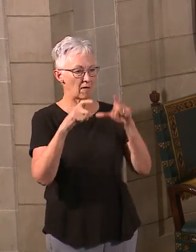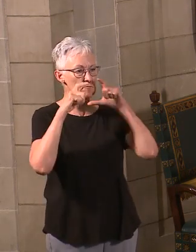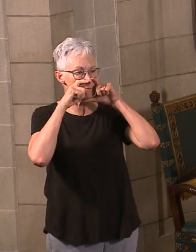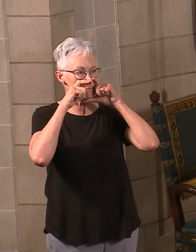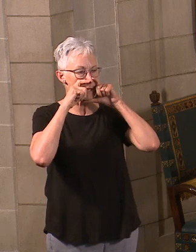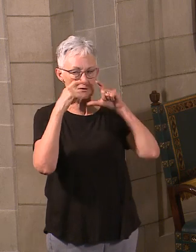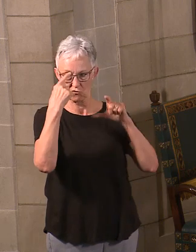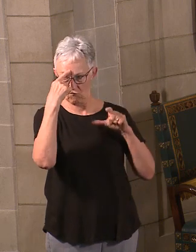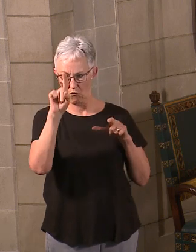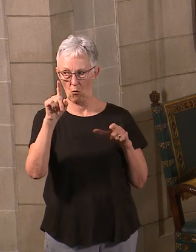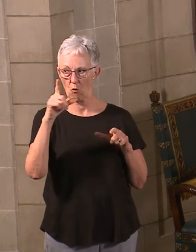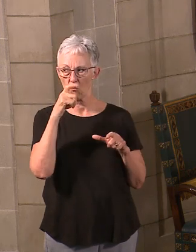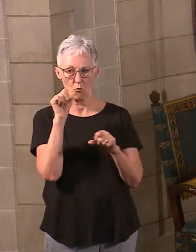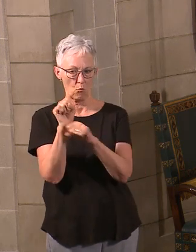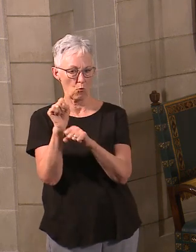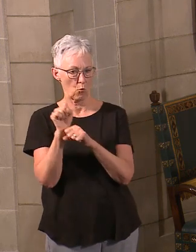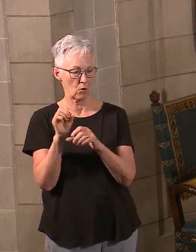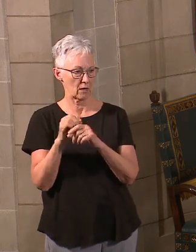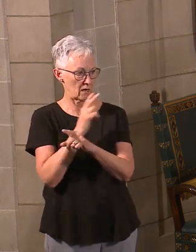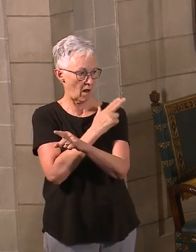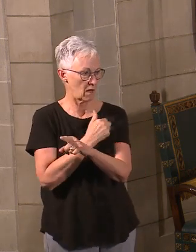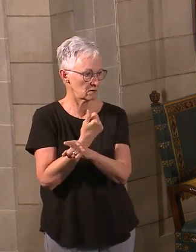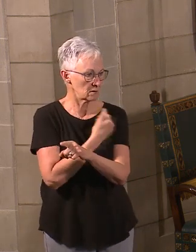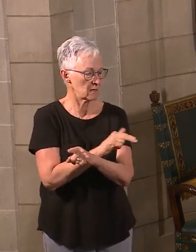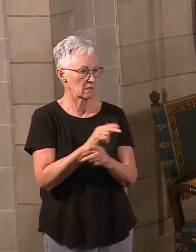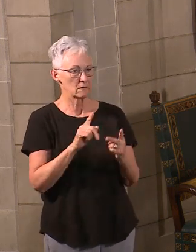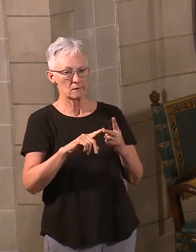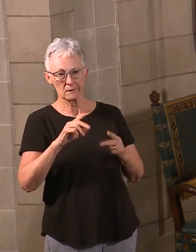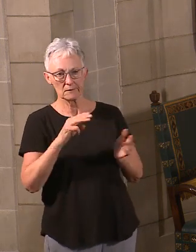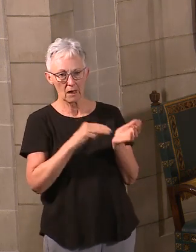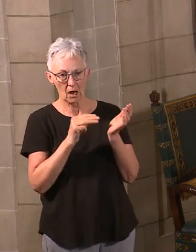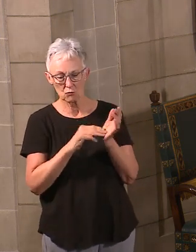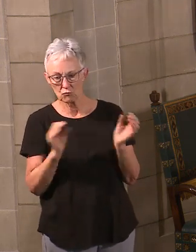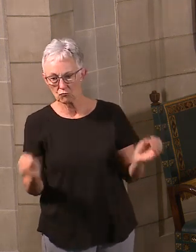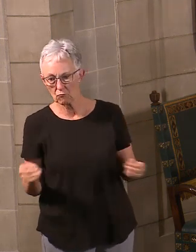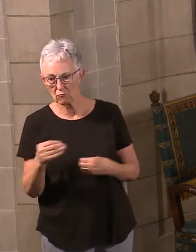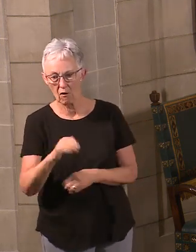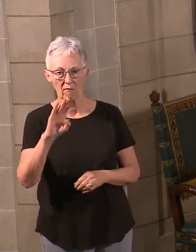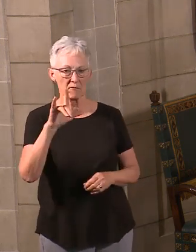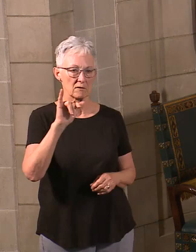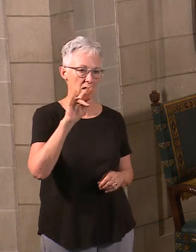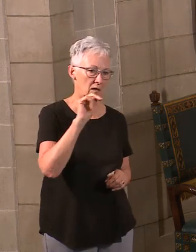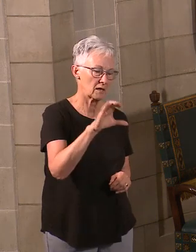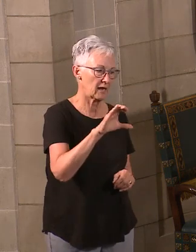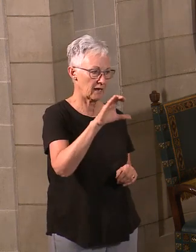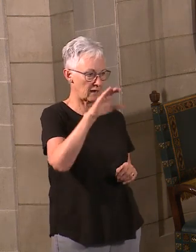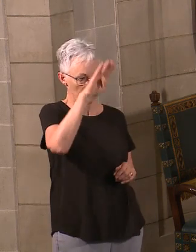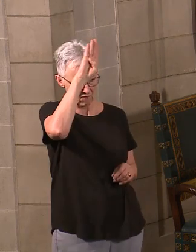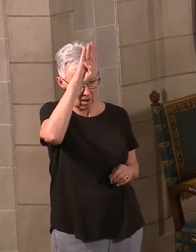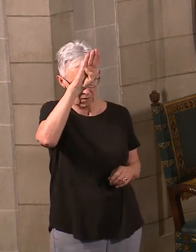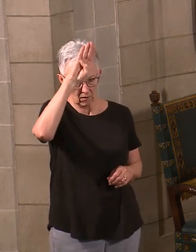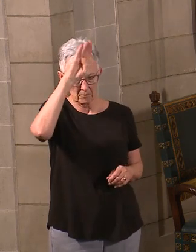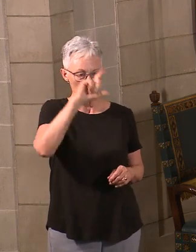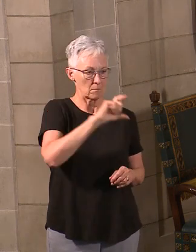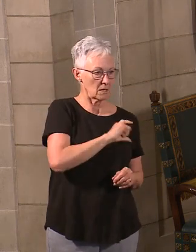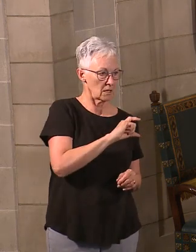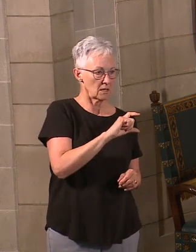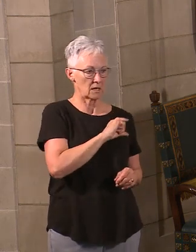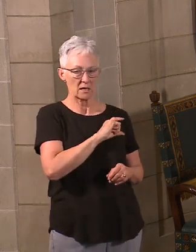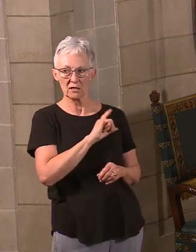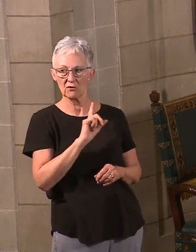our hospitals, healthcare clinics, volunteer firefighters, first responders, police force, everybody. This is